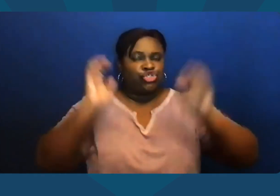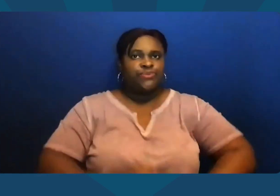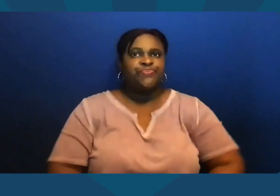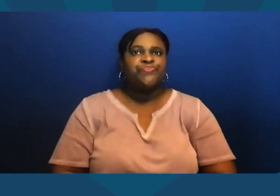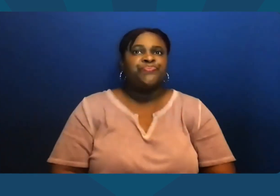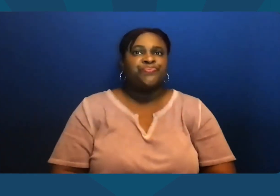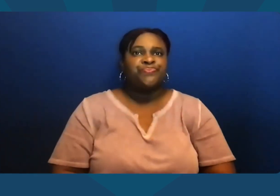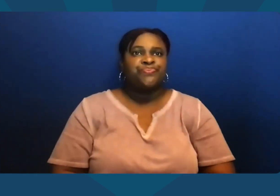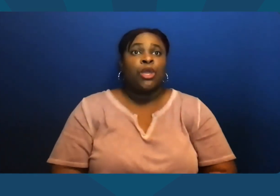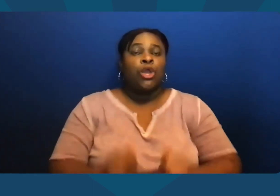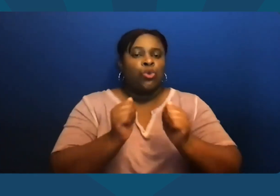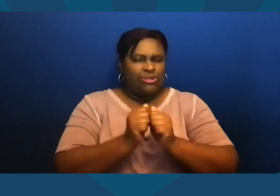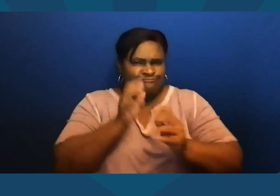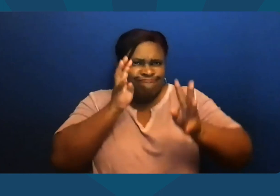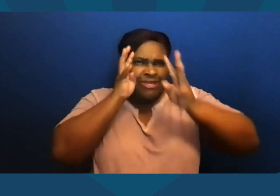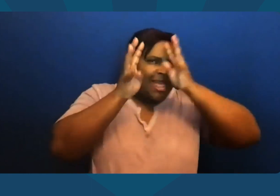Vision.